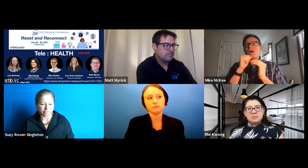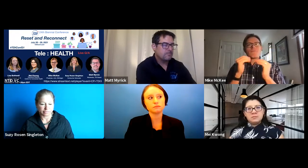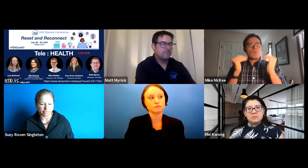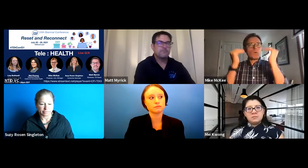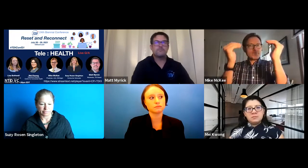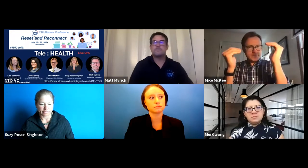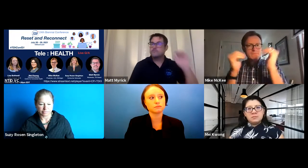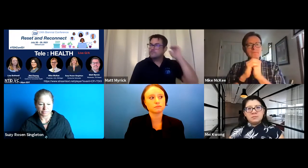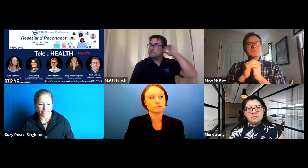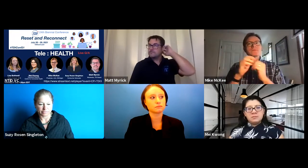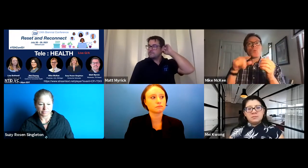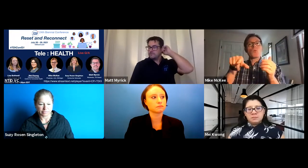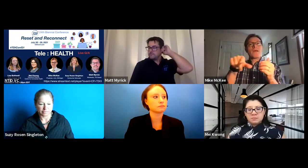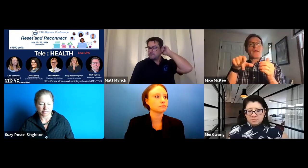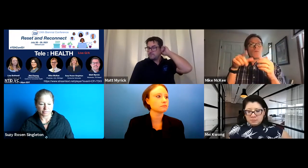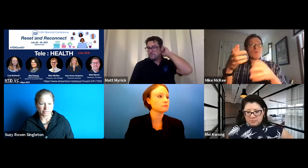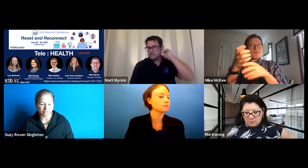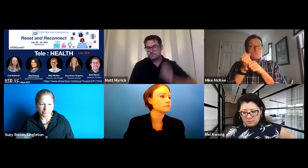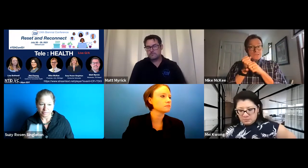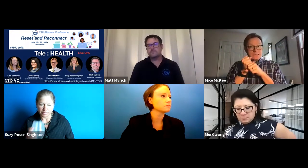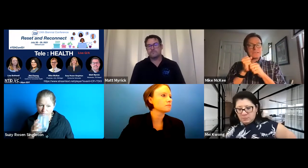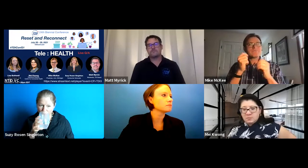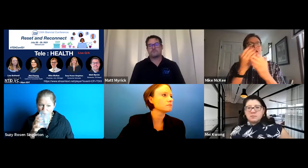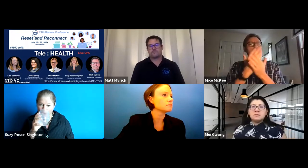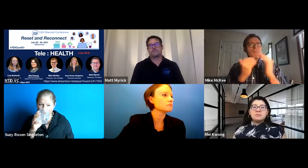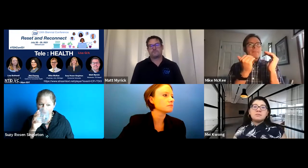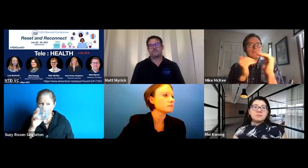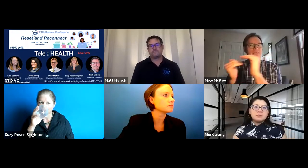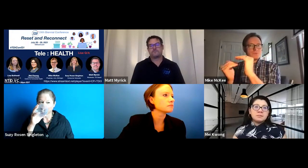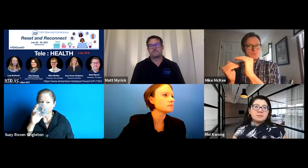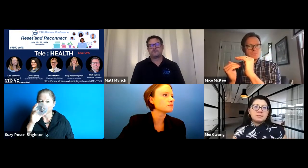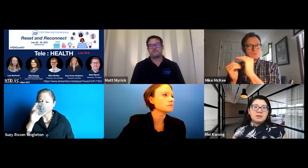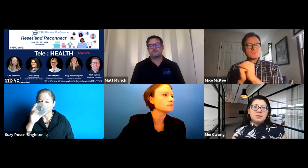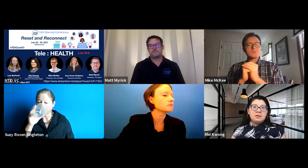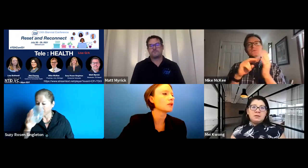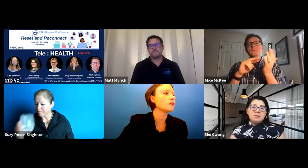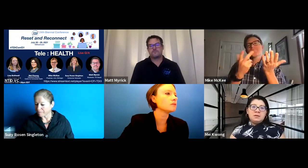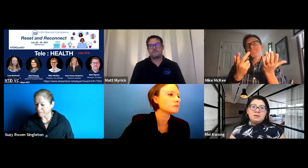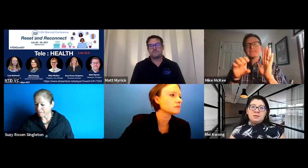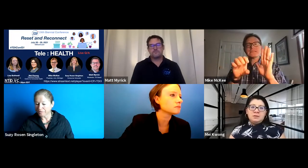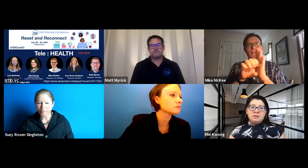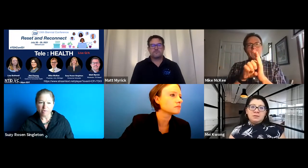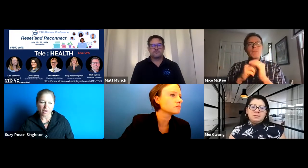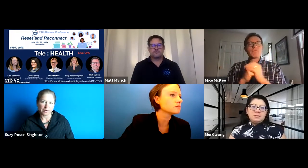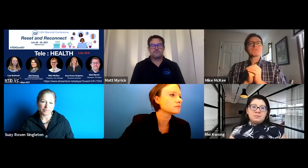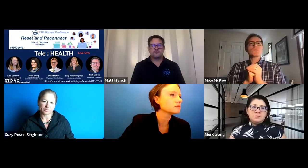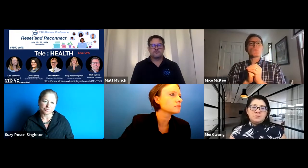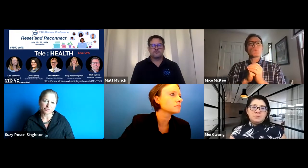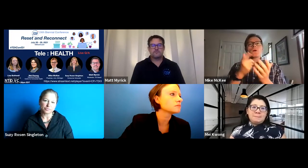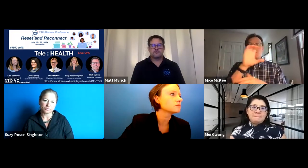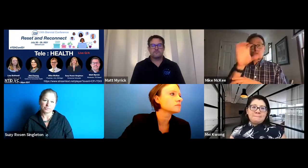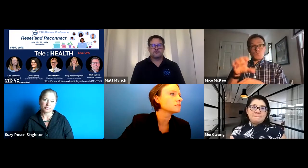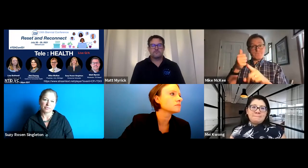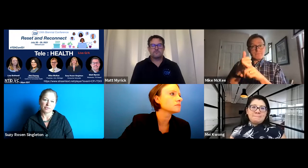they were looking for the cheapest option, not the most advanced. So there are, when we have those platforms available, there are